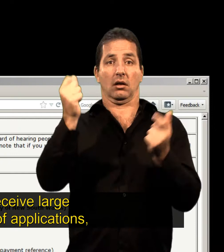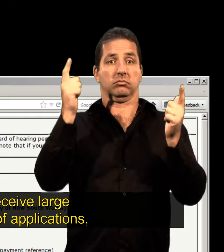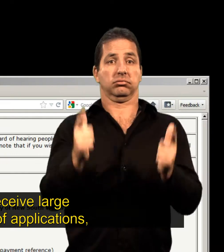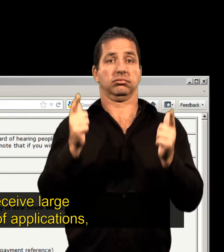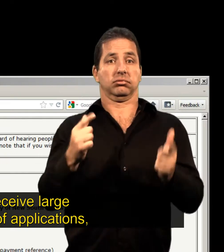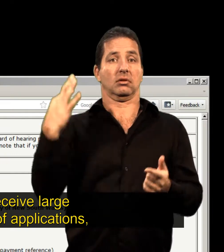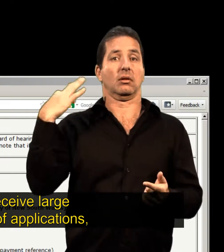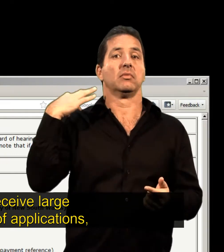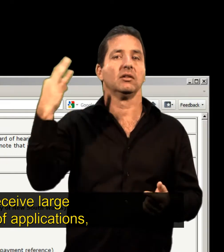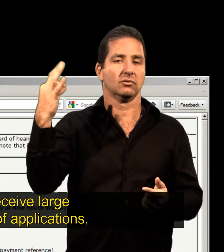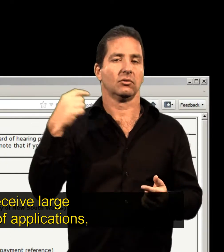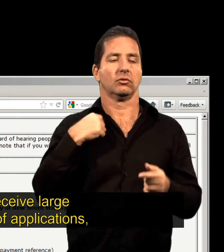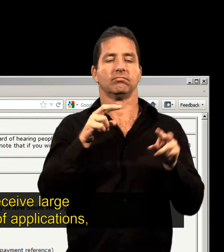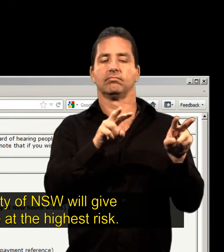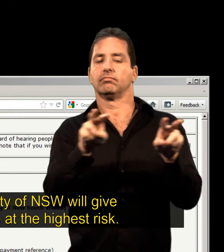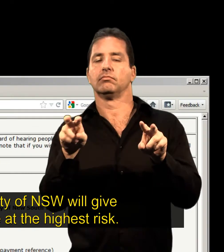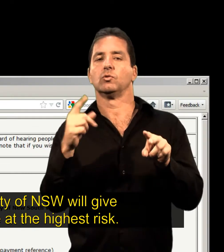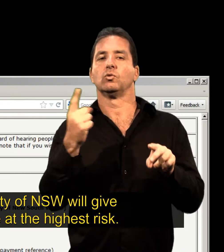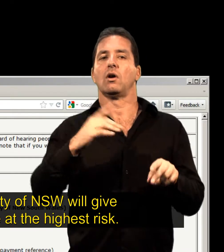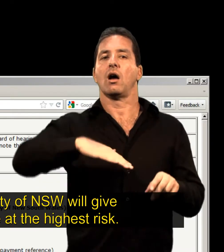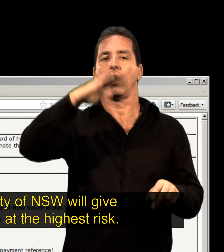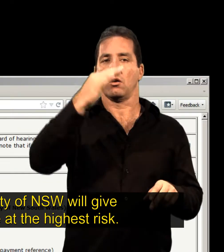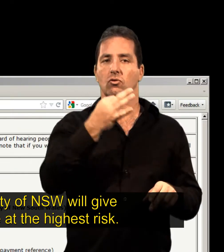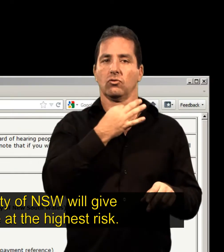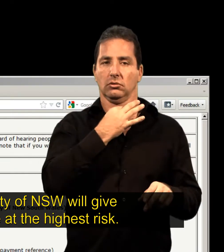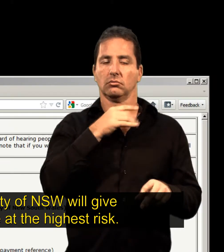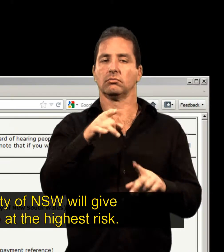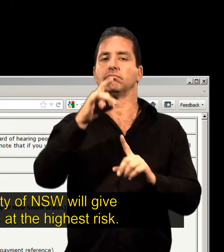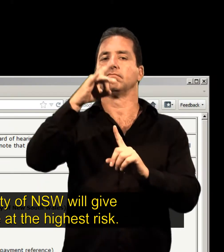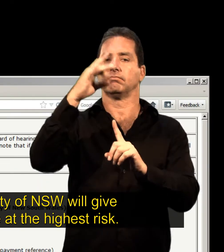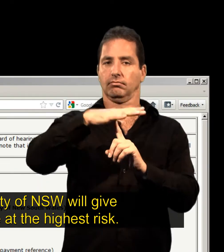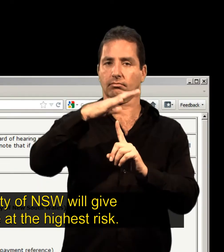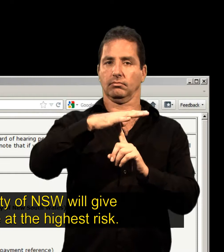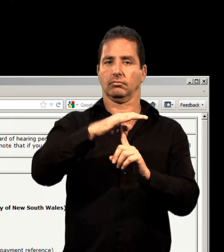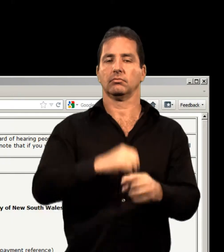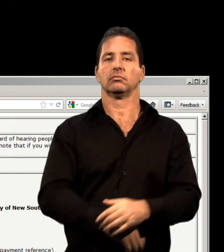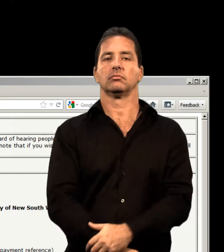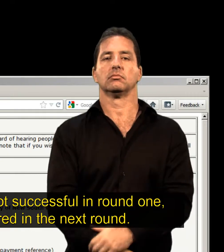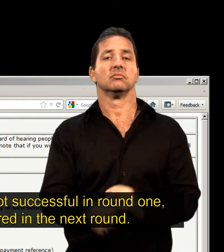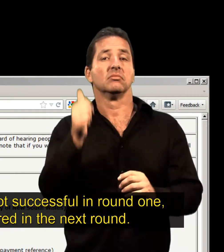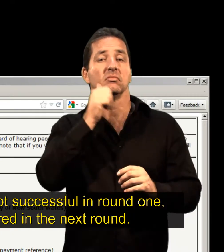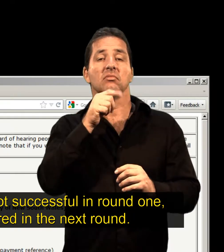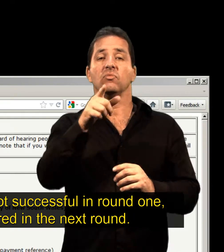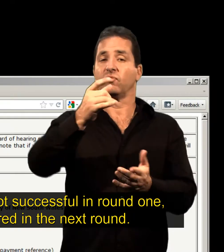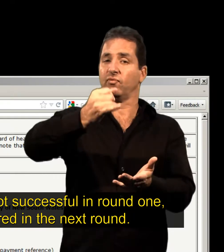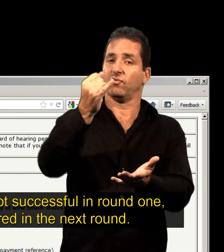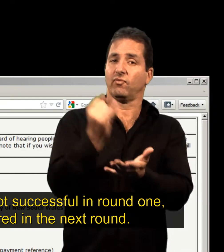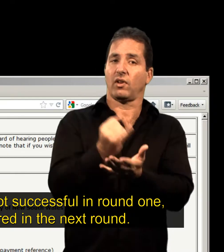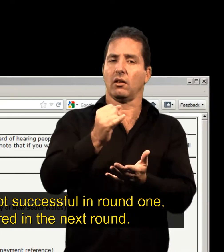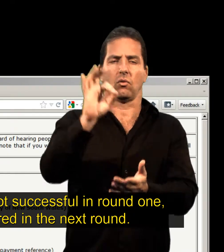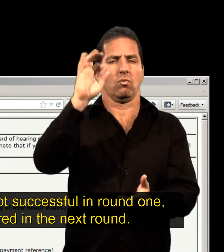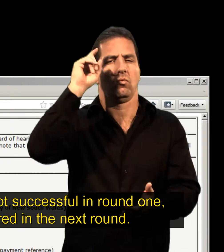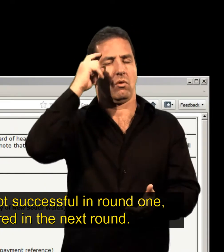large numbers of applications, the Deaf Society of New South Wales will give priority to those at the highest risk. If your application is